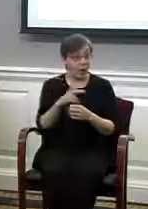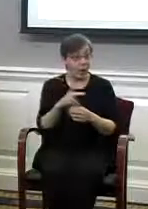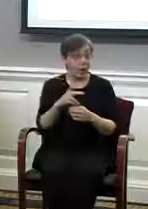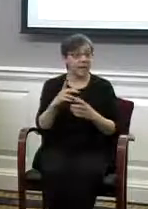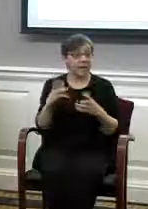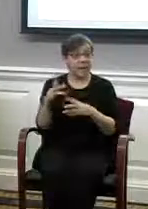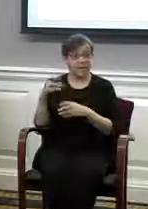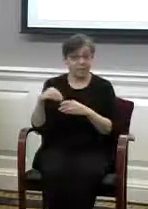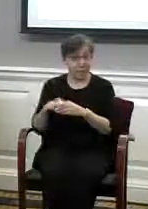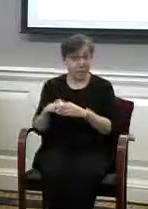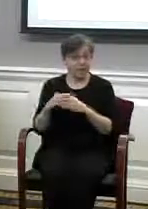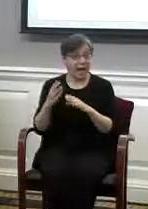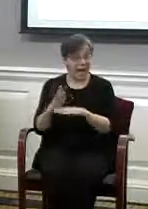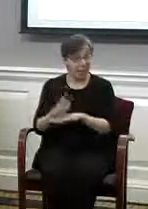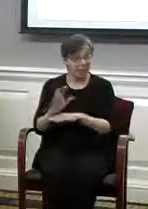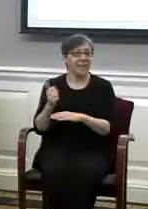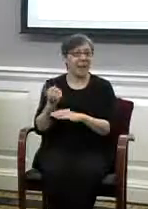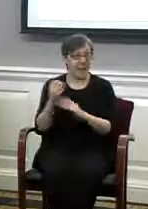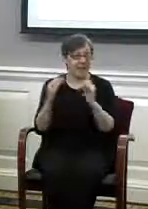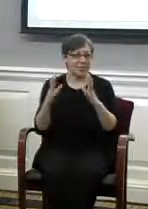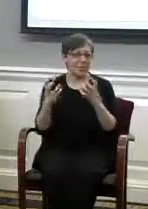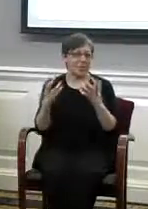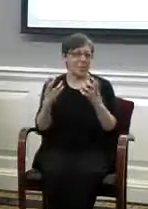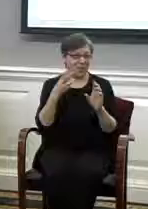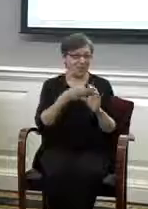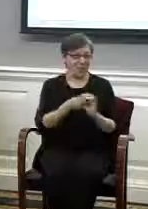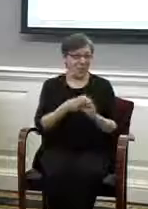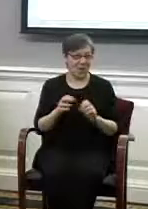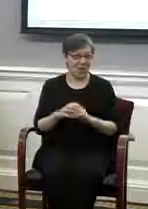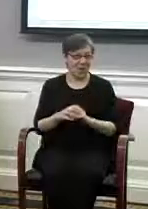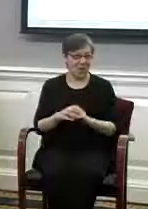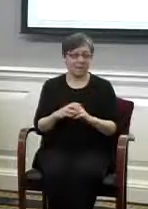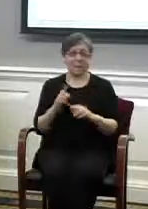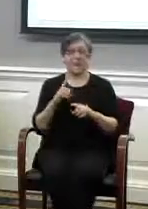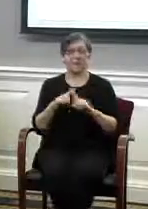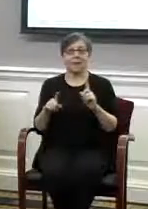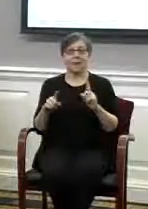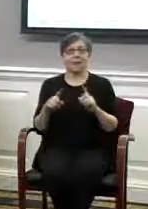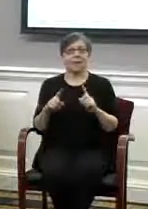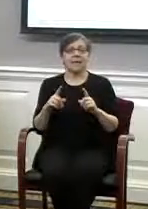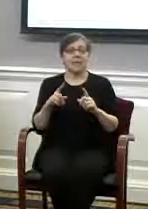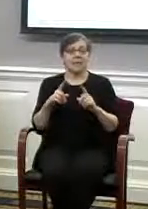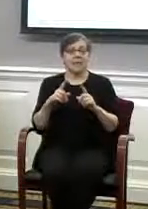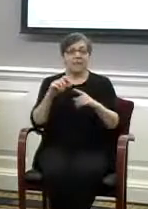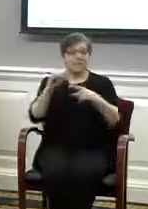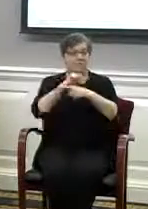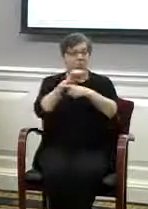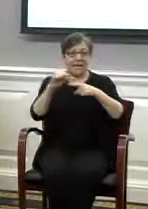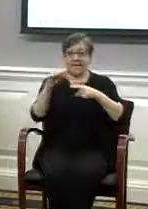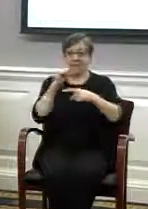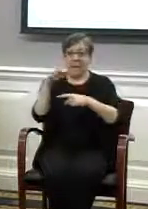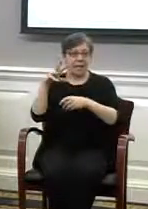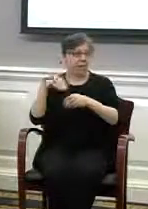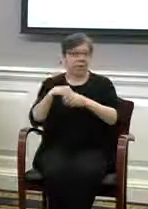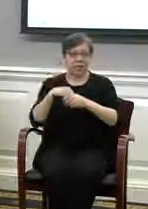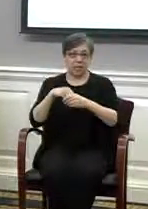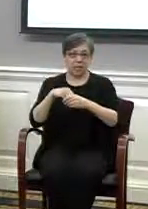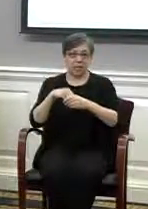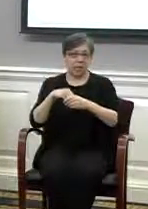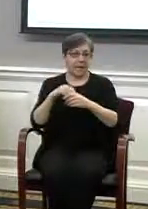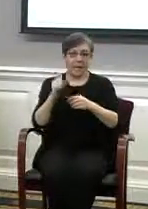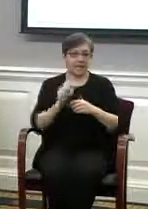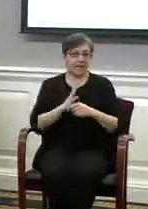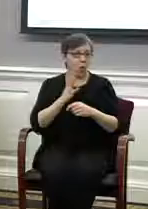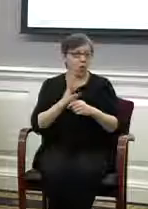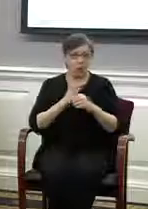getting involved afterwards. But for the most part, it's not incorporated thoroughly in any way, and I do think it should be